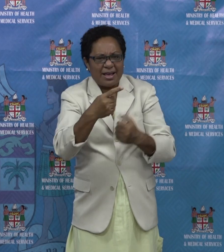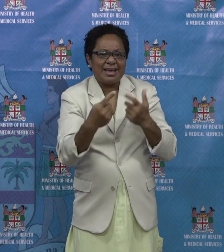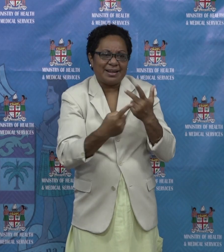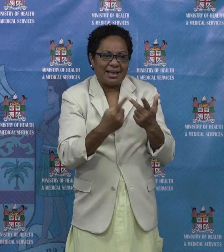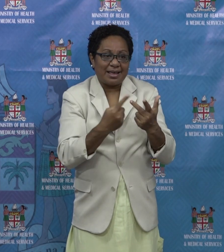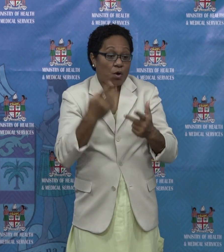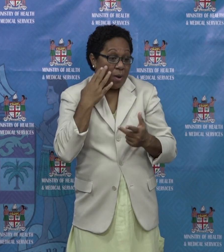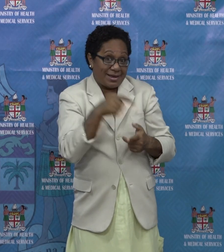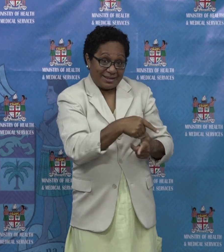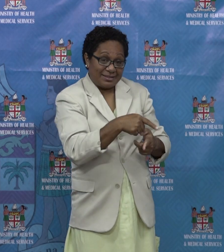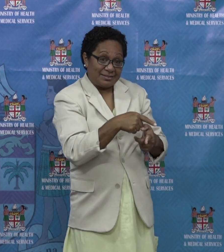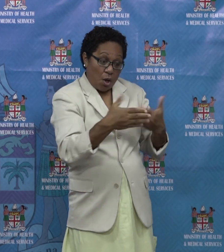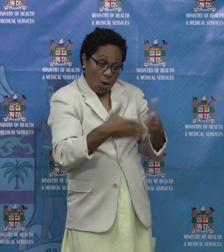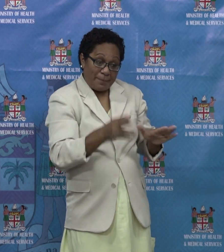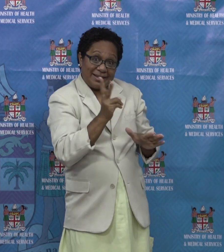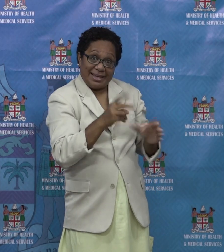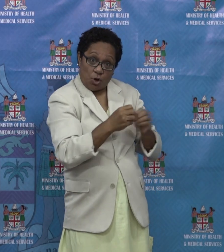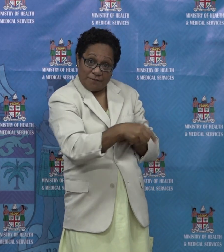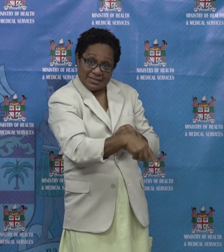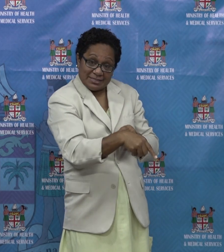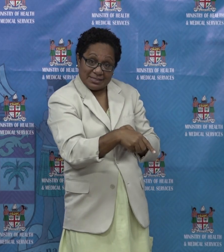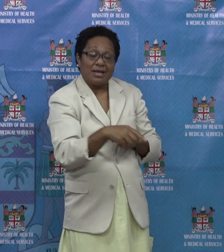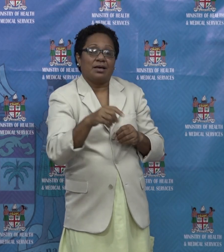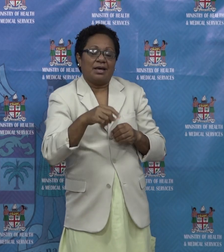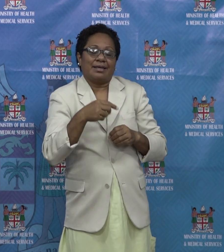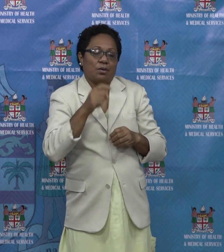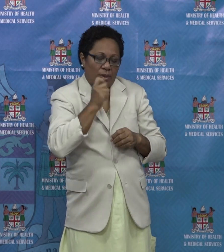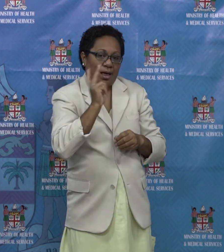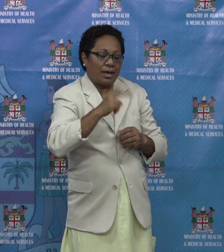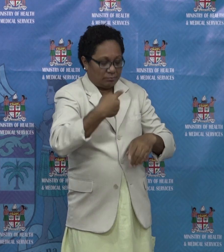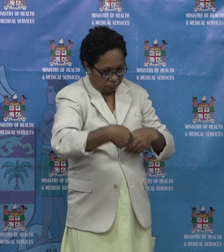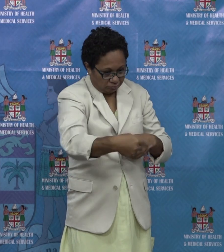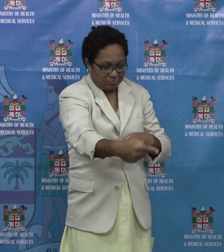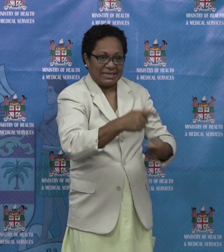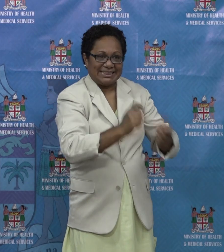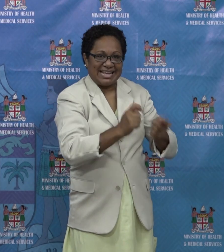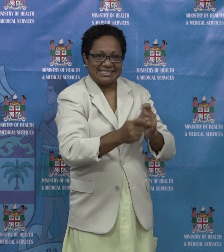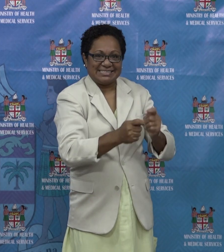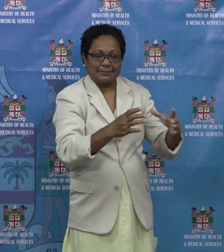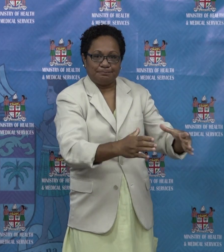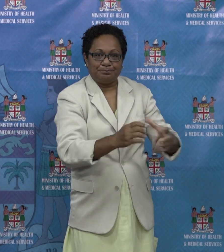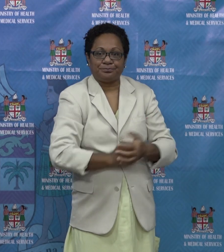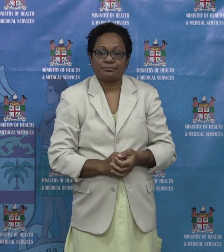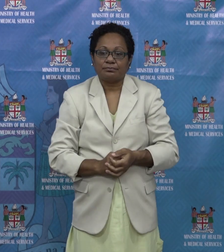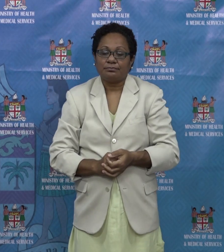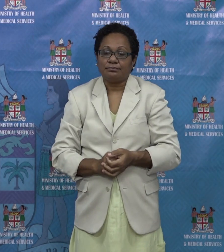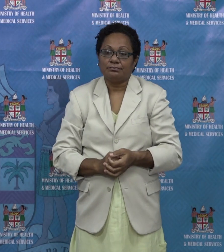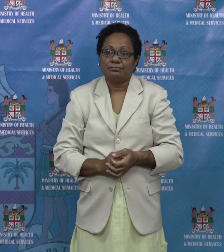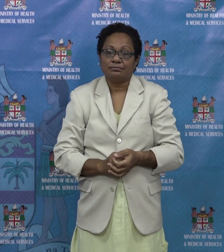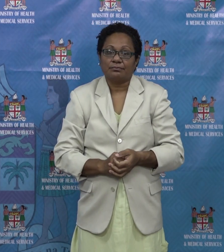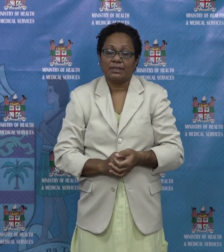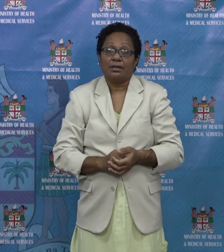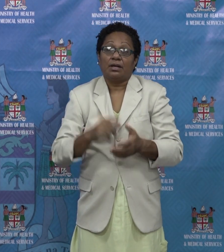back online, we'll be able to go to full capacity again. We also will be receiving